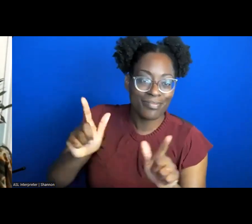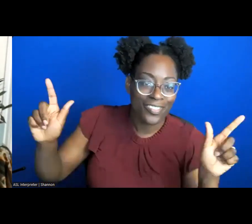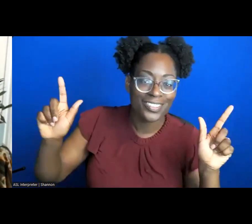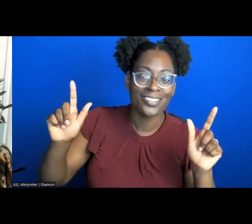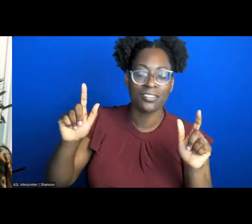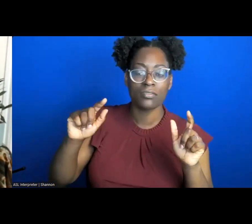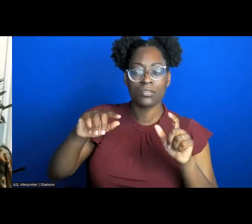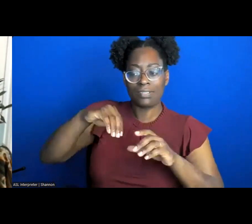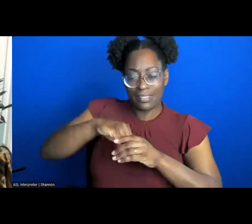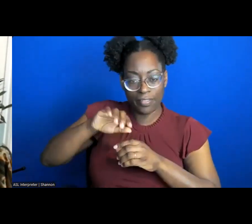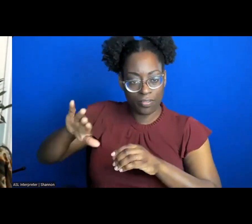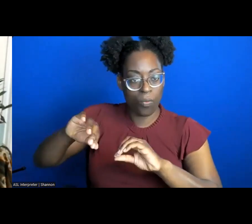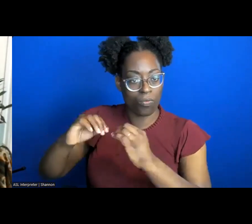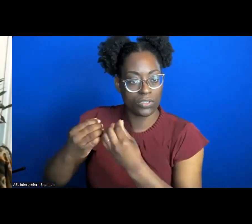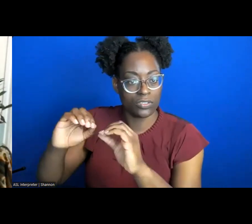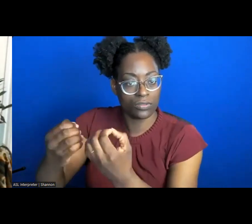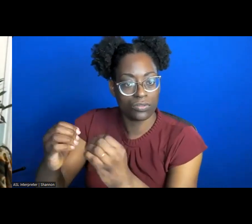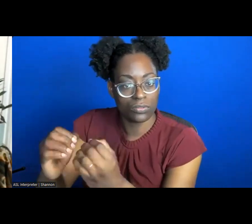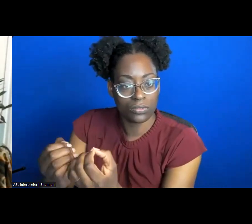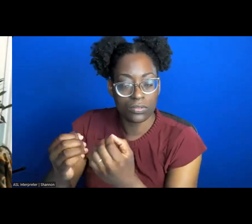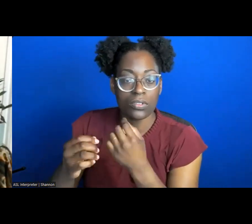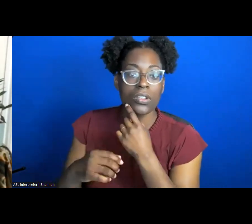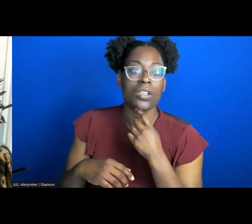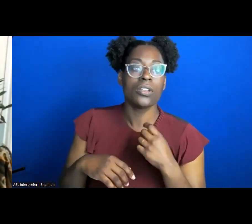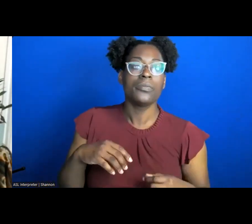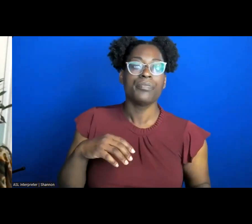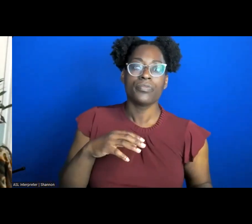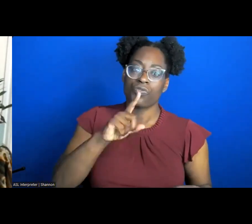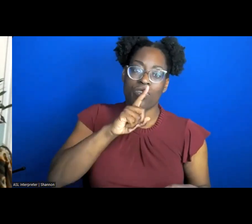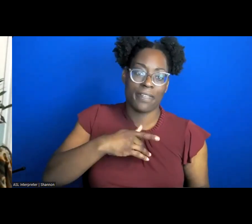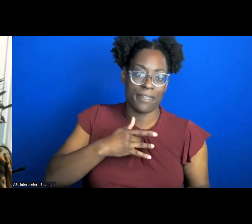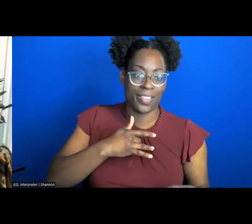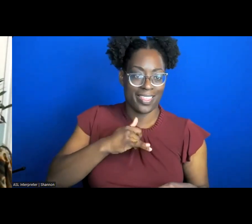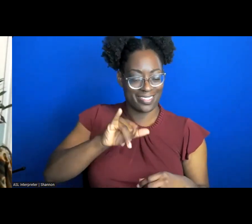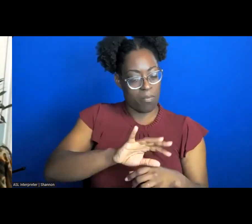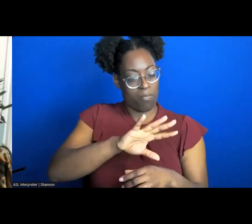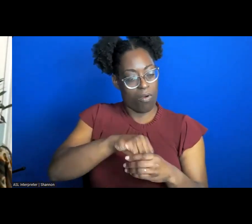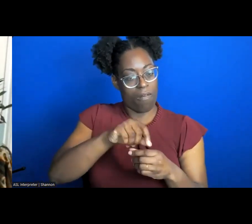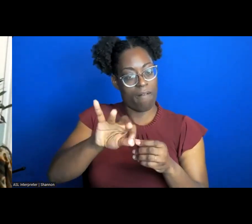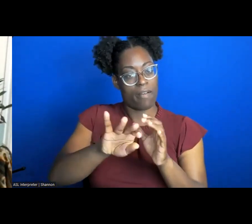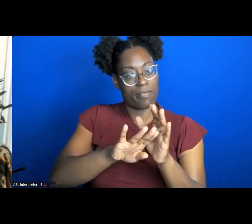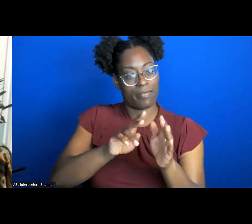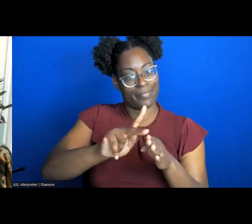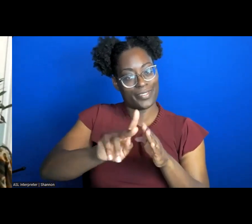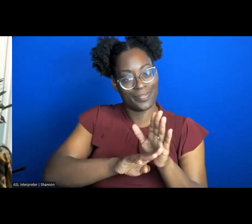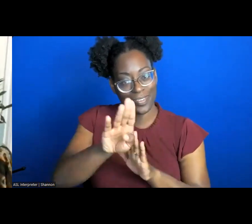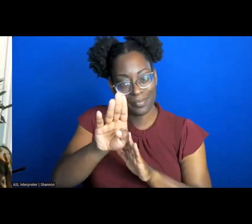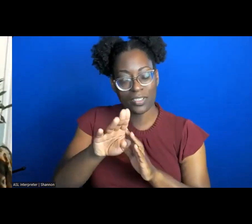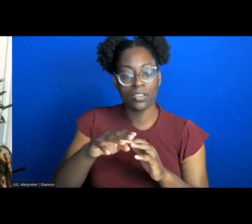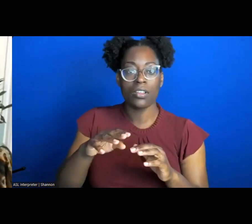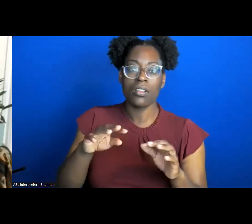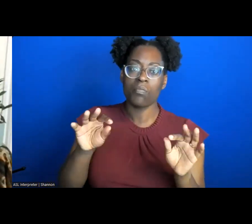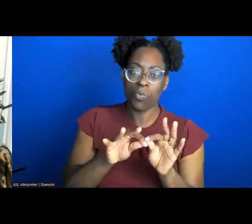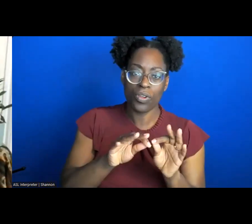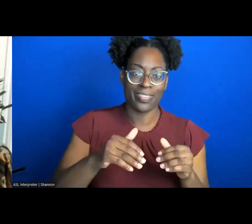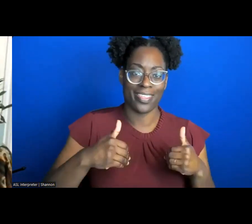the Early Childhood Black Lives Matter at School Symposium at Bank Street College. It was so well attended that 3 years later